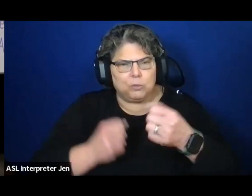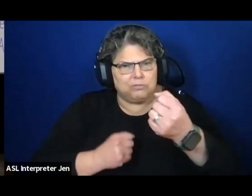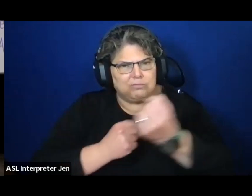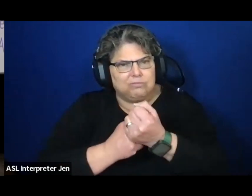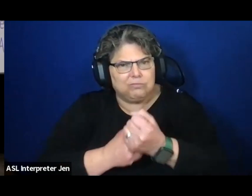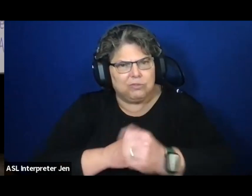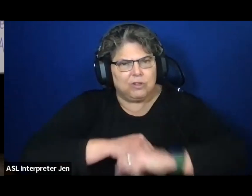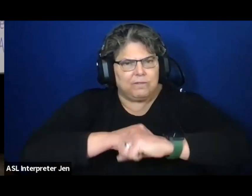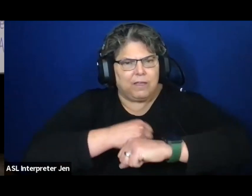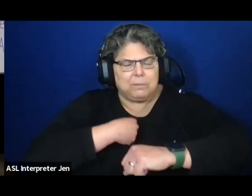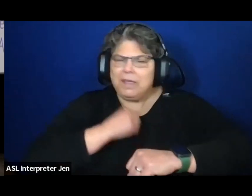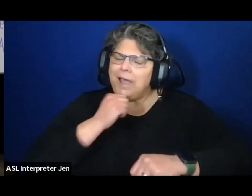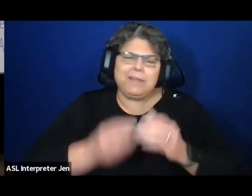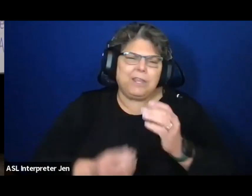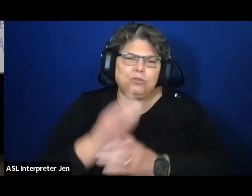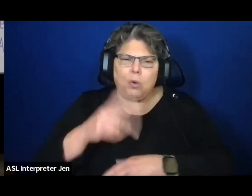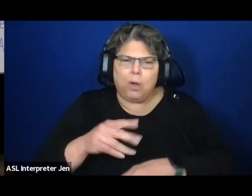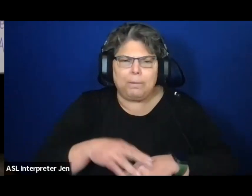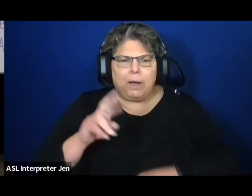I didn't grow up on a ranch in California.